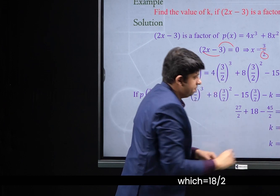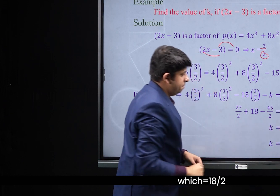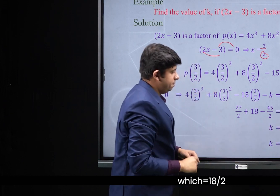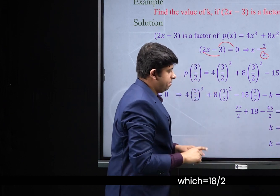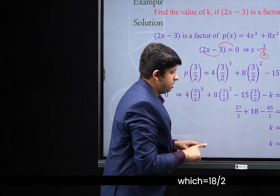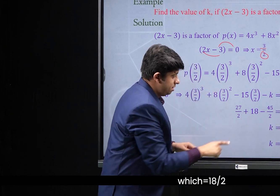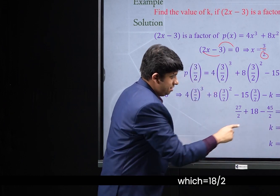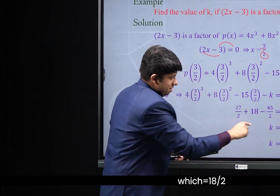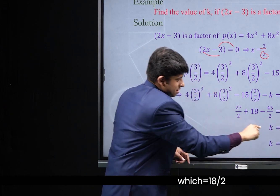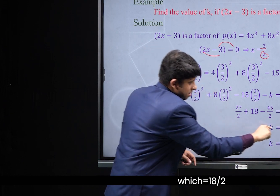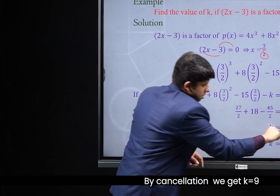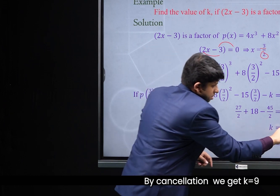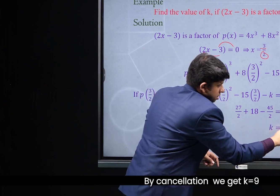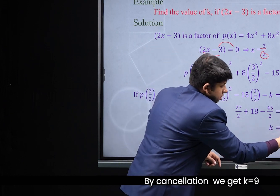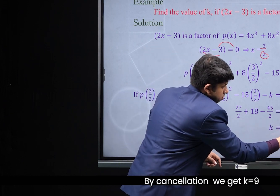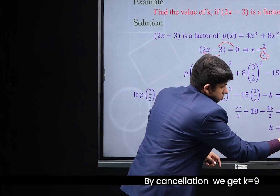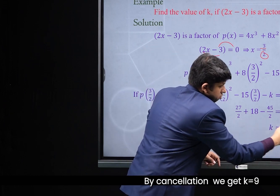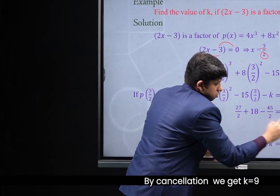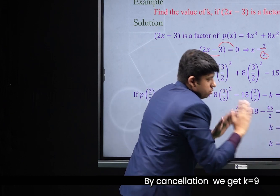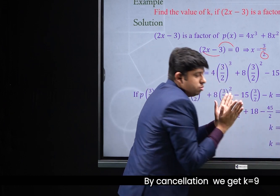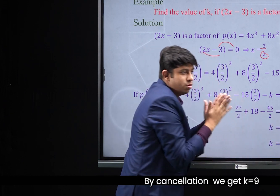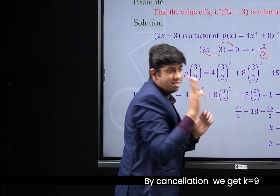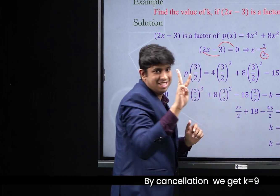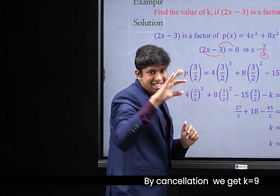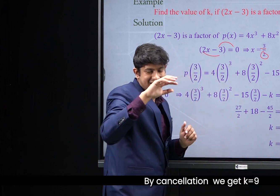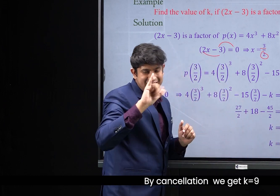2. By cancellation, we get k equal to 9.